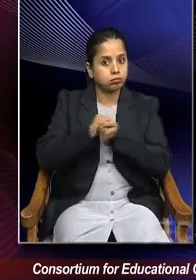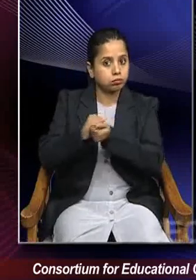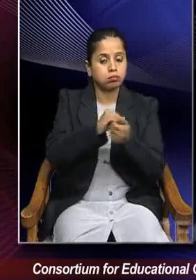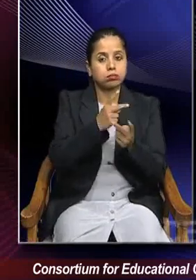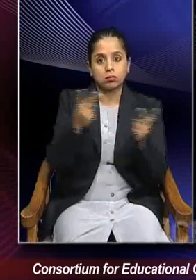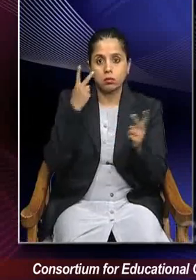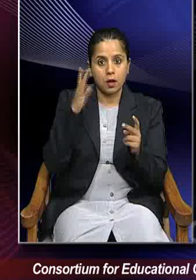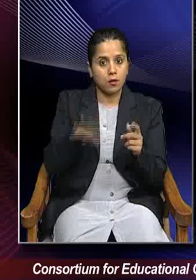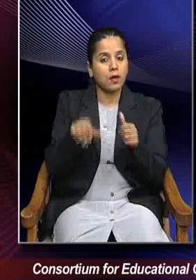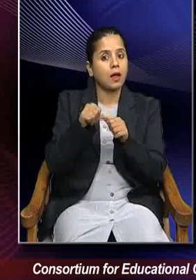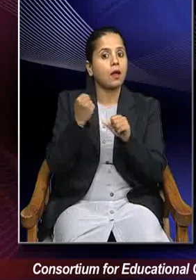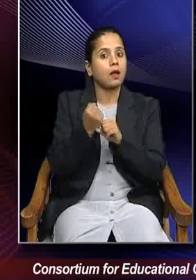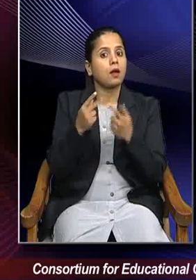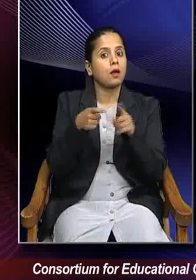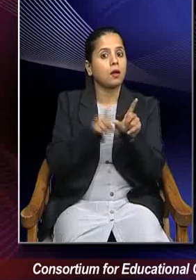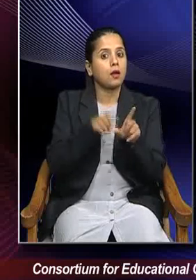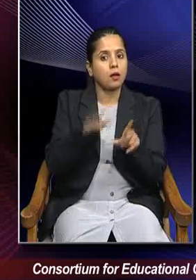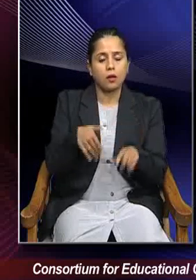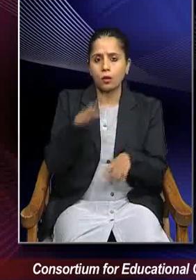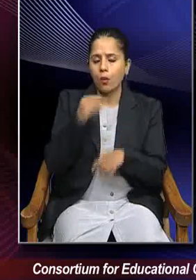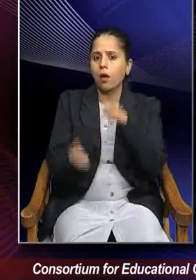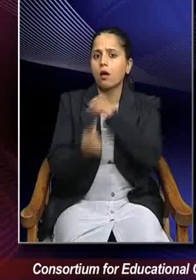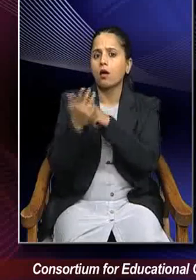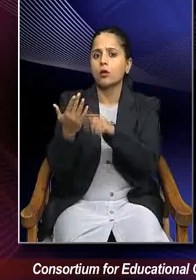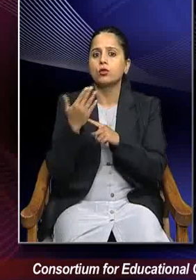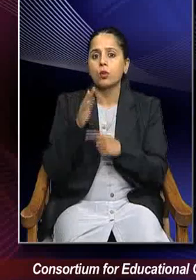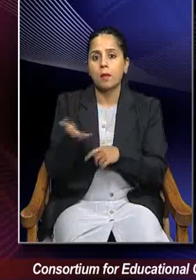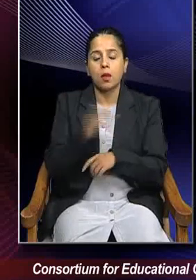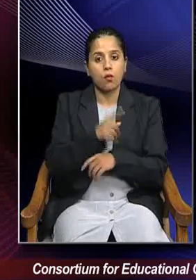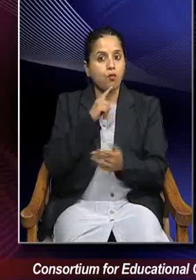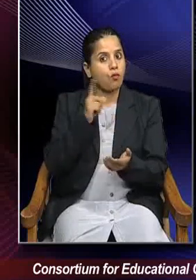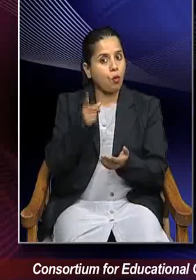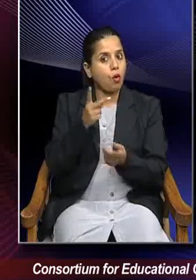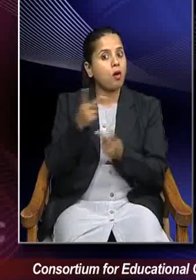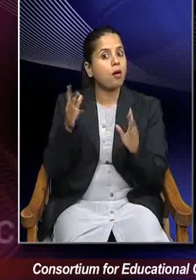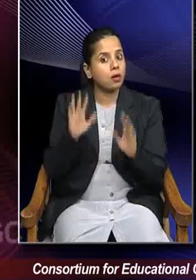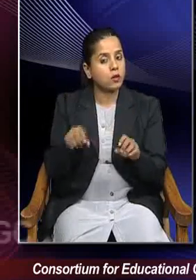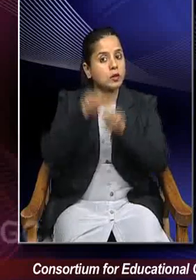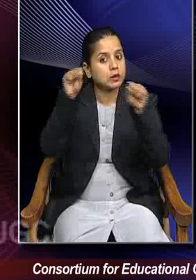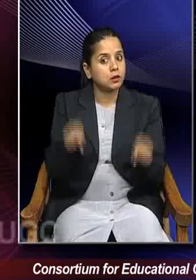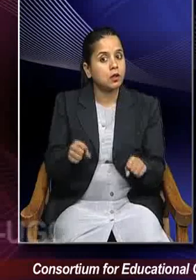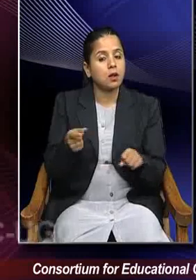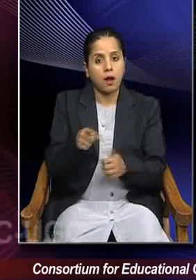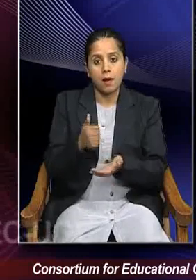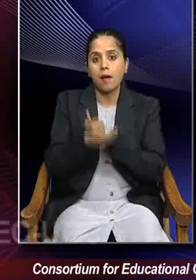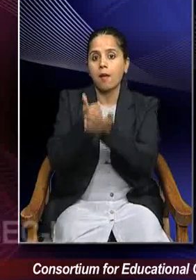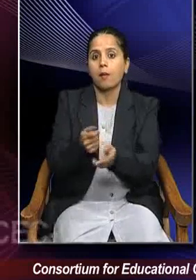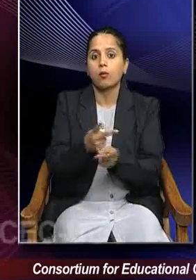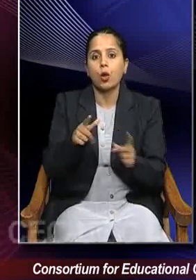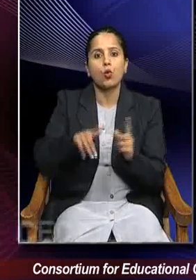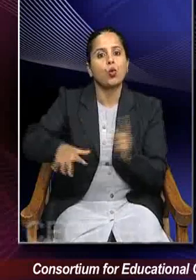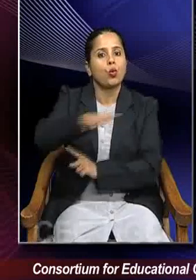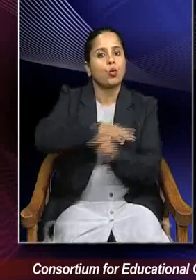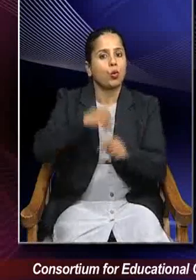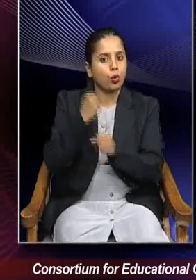bodies and agencies, has really come up with early warning systems which are helping the local